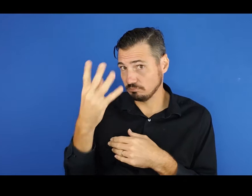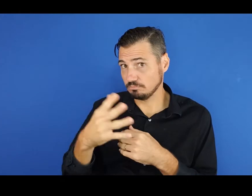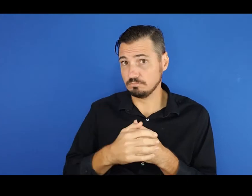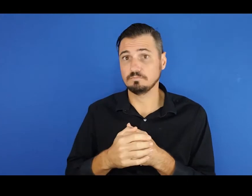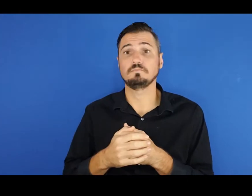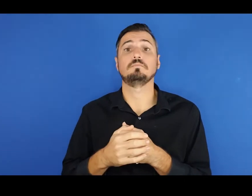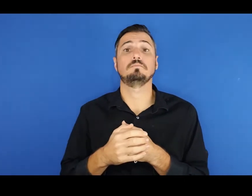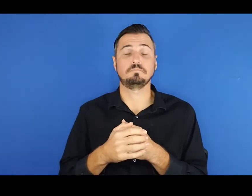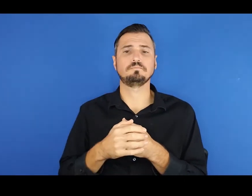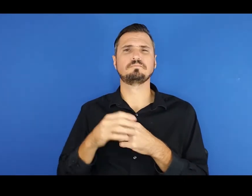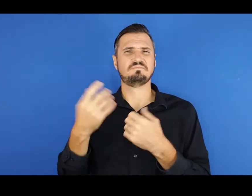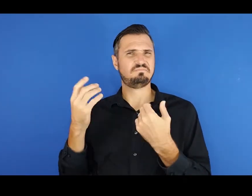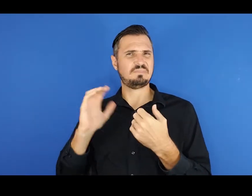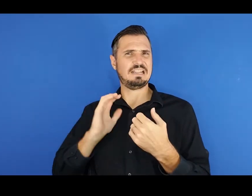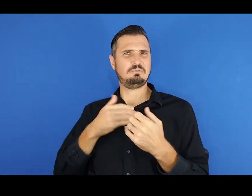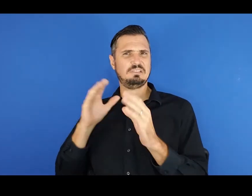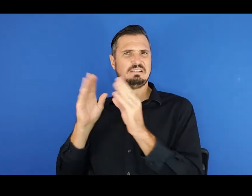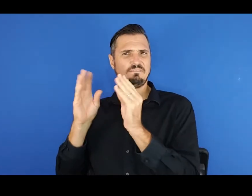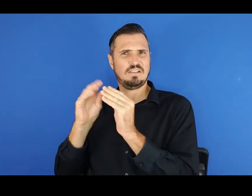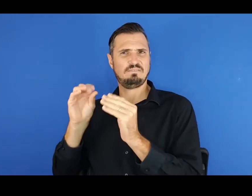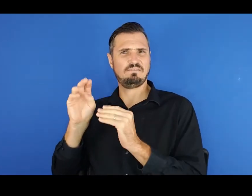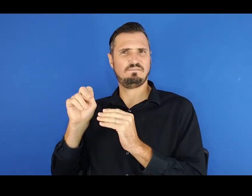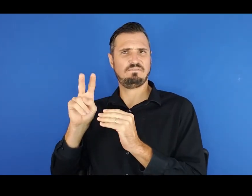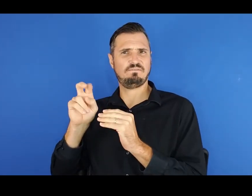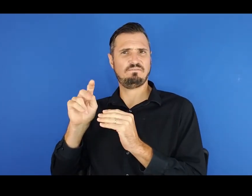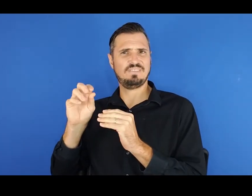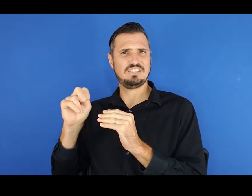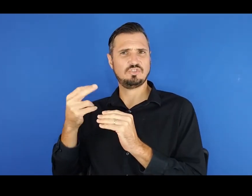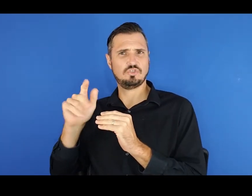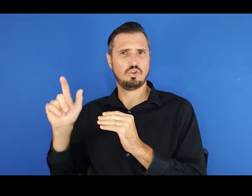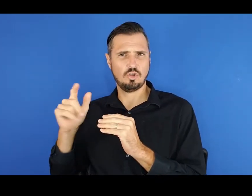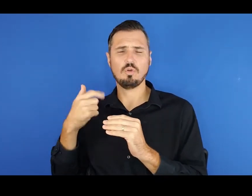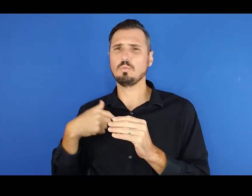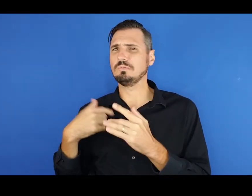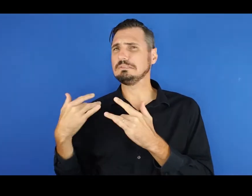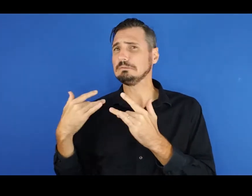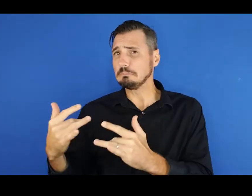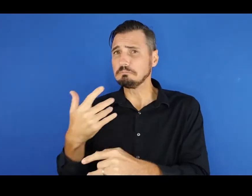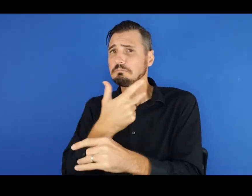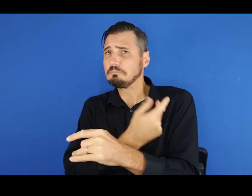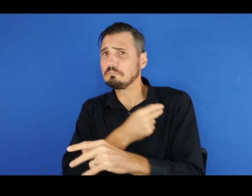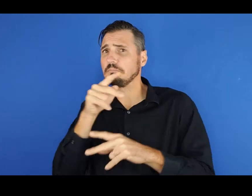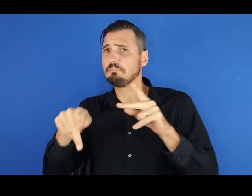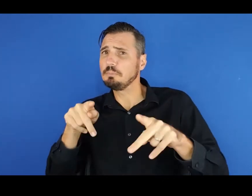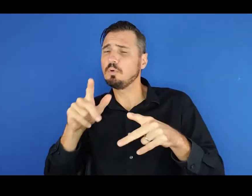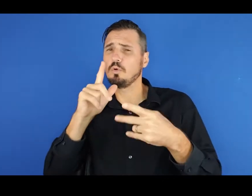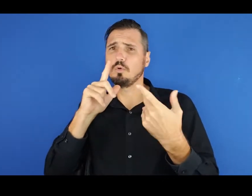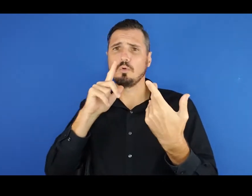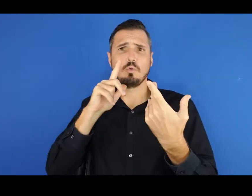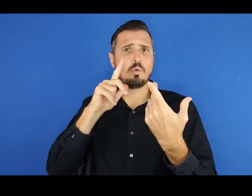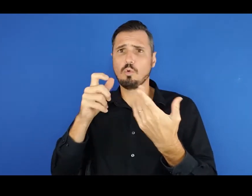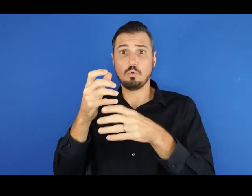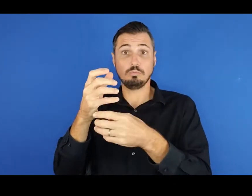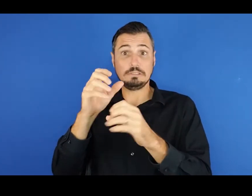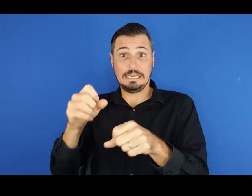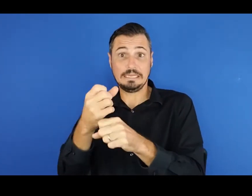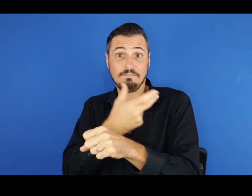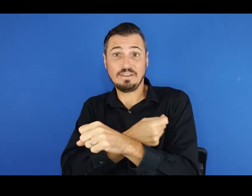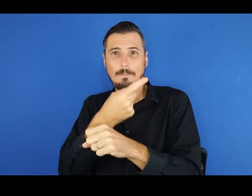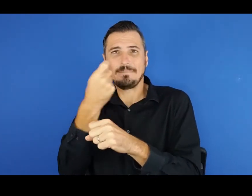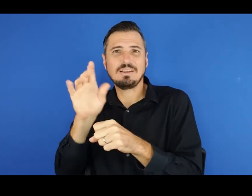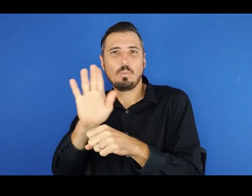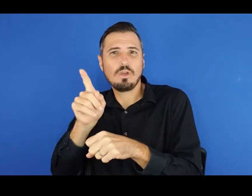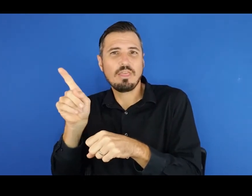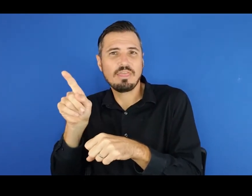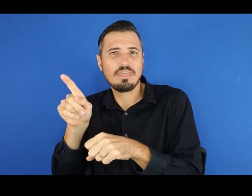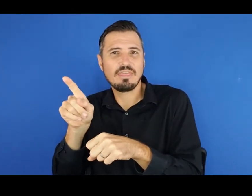who are eligible by employment, but we can also vaccinate those 65 and older and those with high-risk health conditions. The